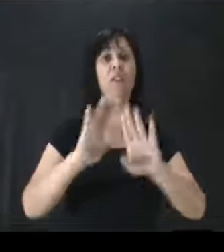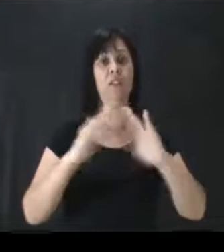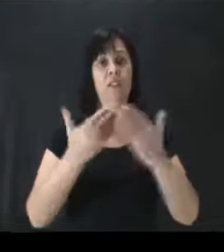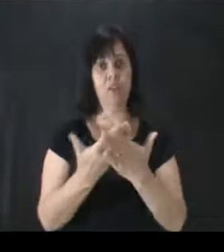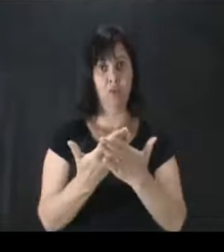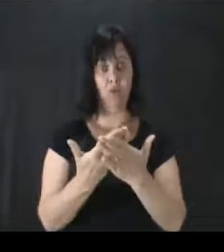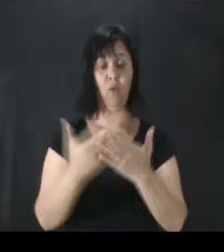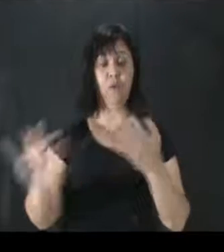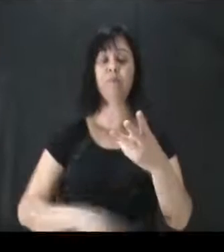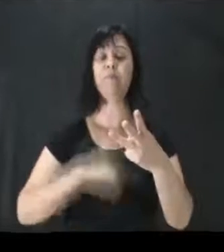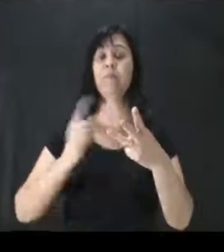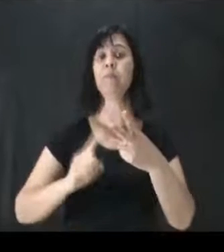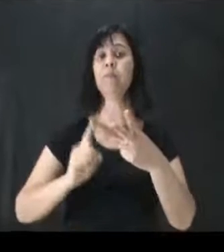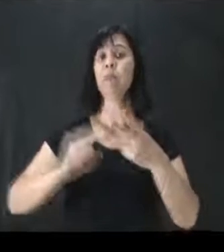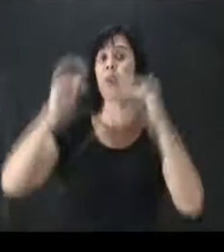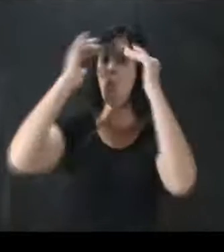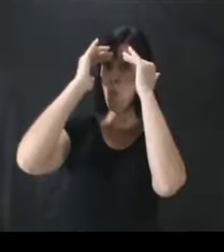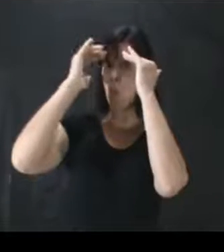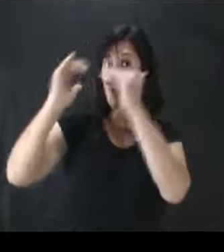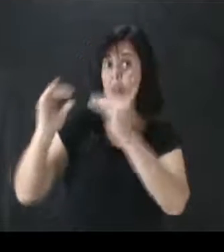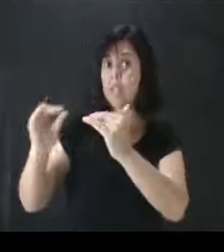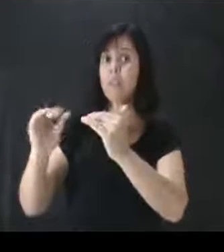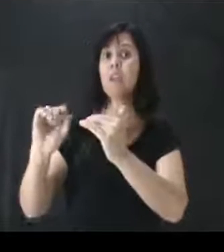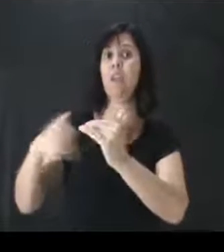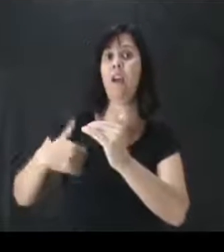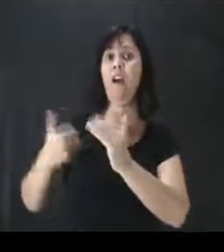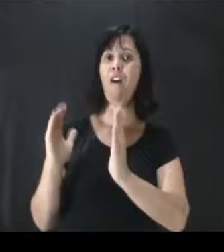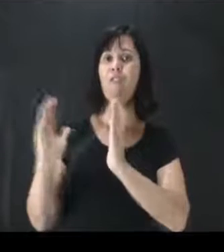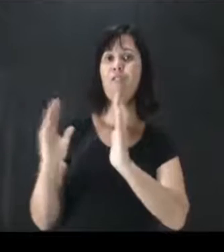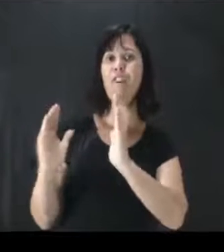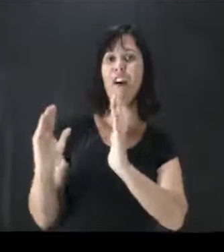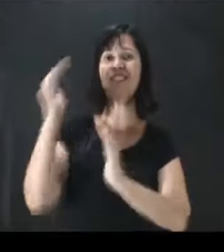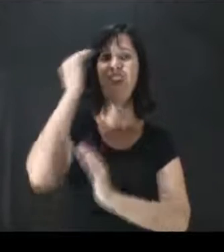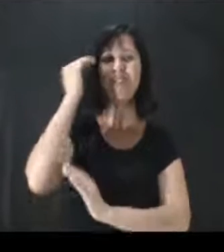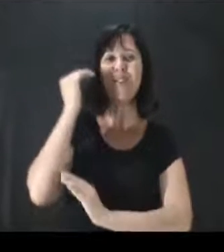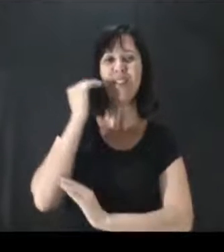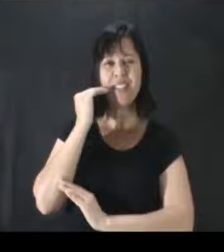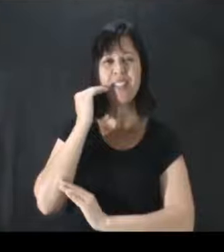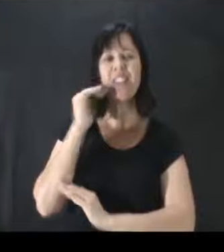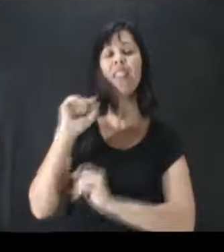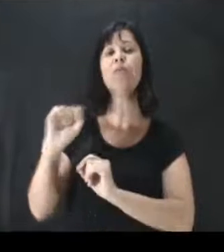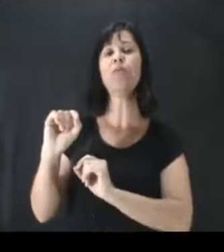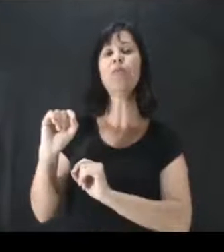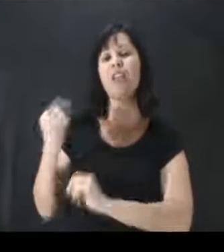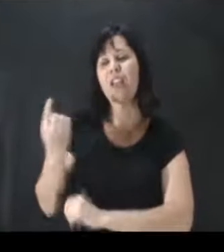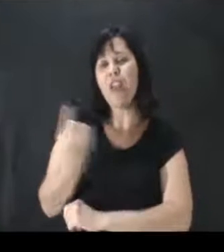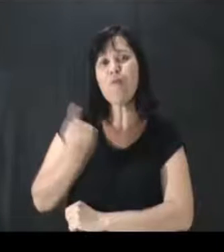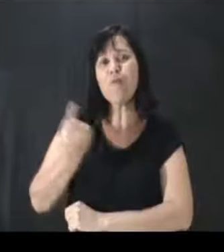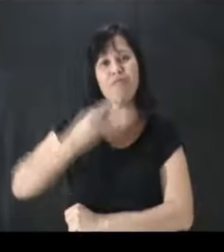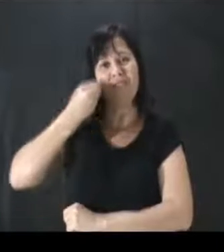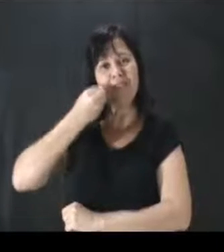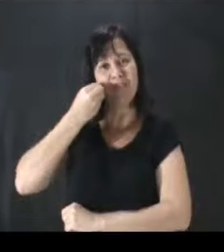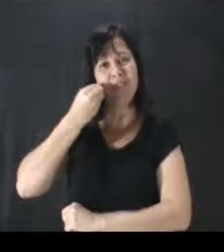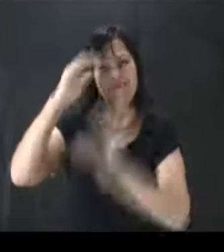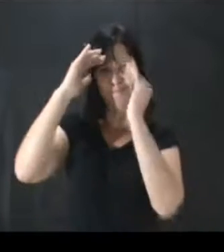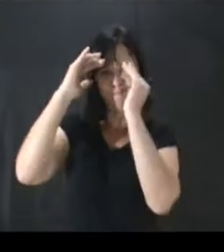Respect for the specific moment that is adolescence, ensuring unique